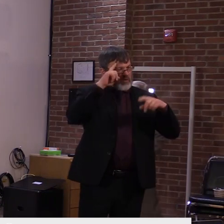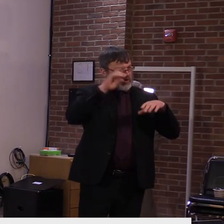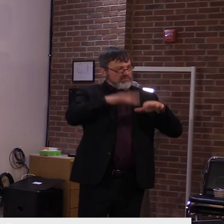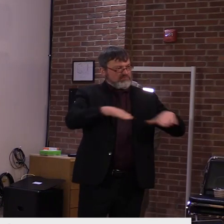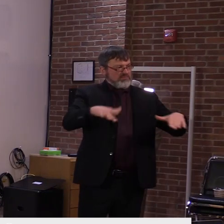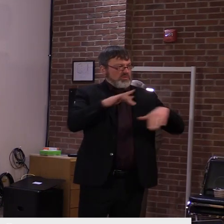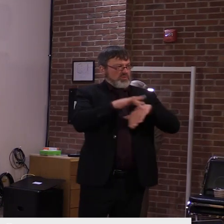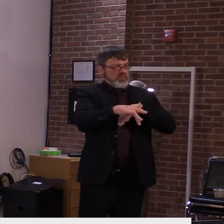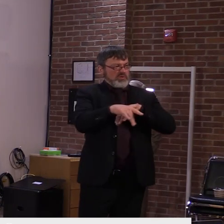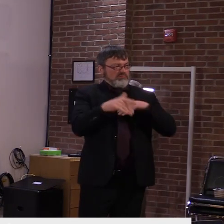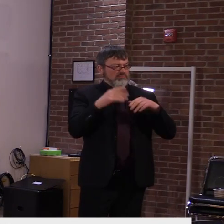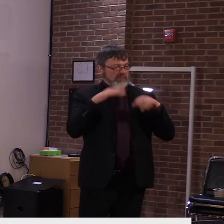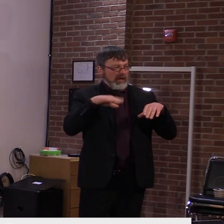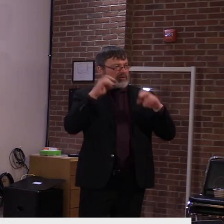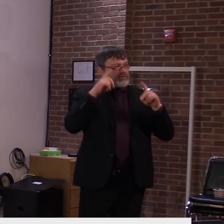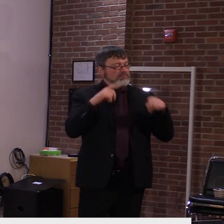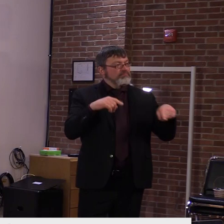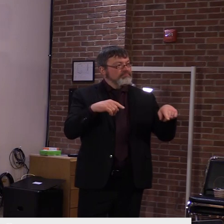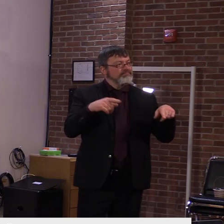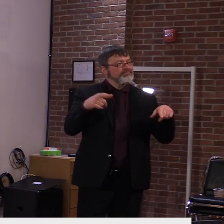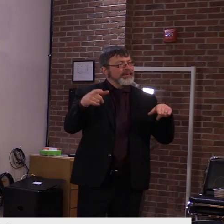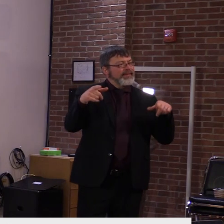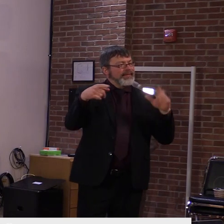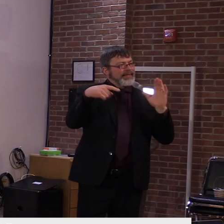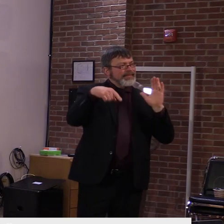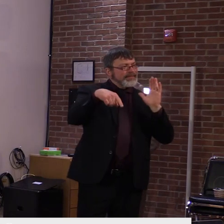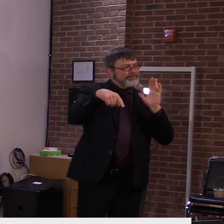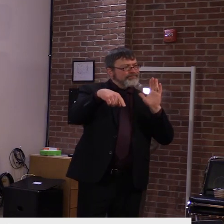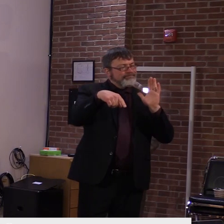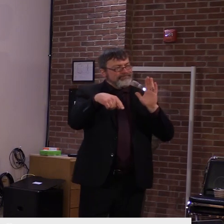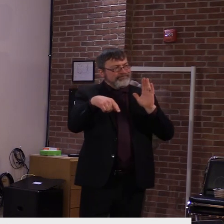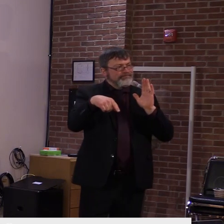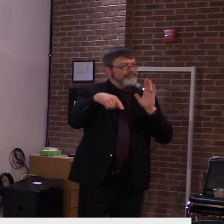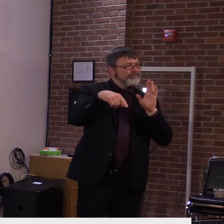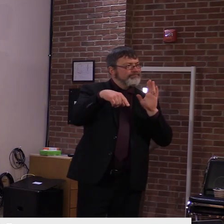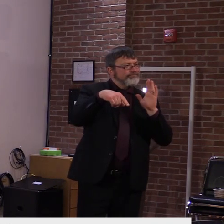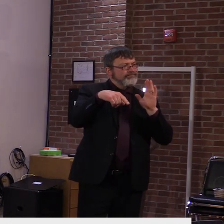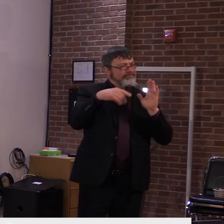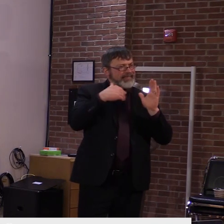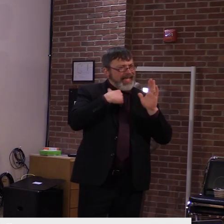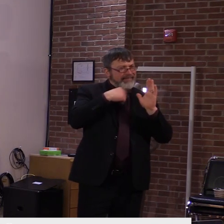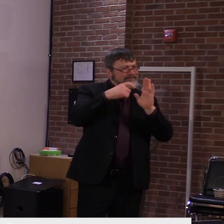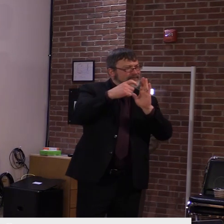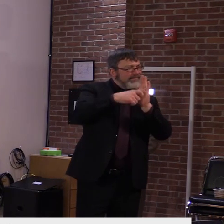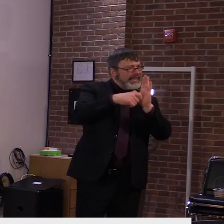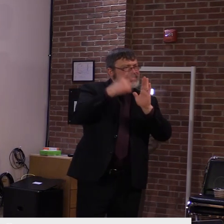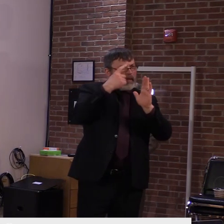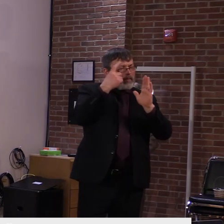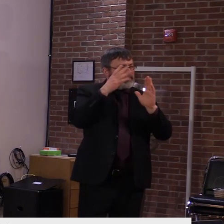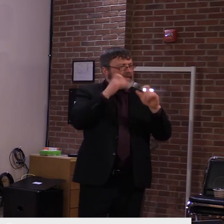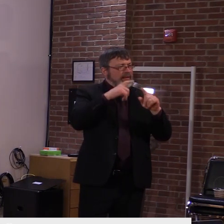the vaccines coming out like next week, or actually it's probably the week, I guess it's the week after that.